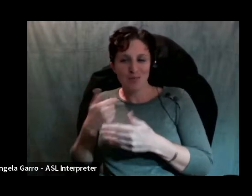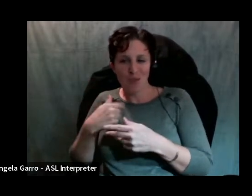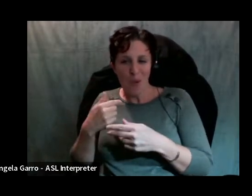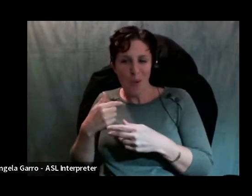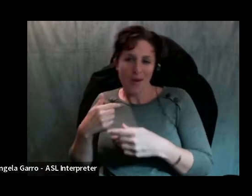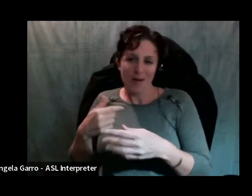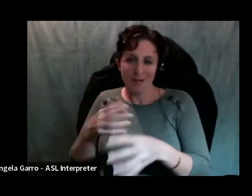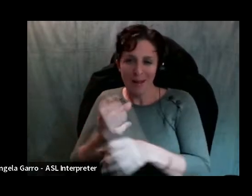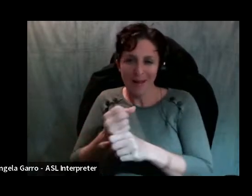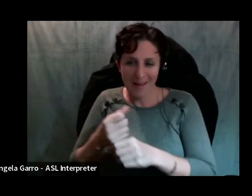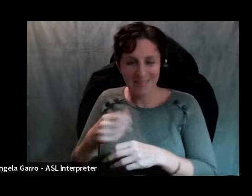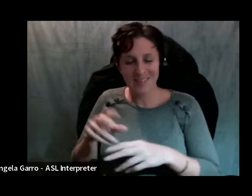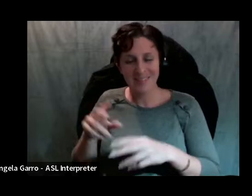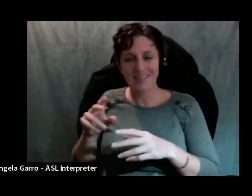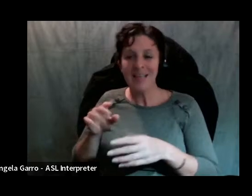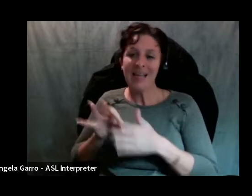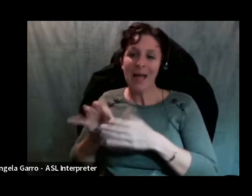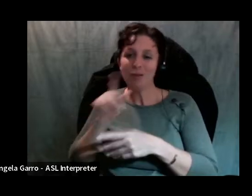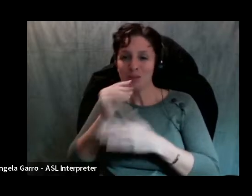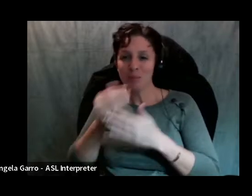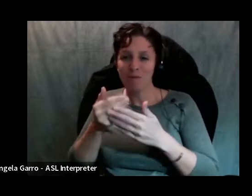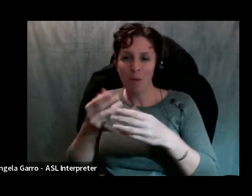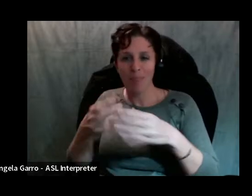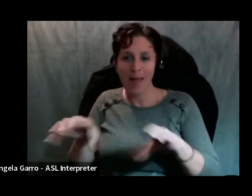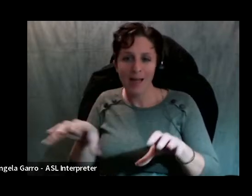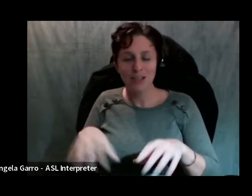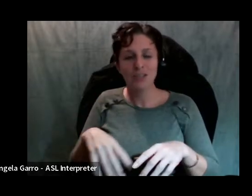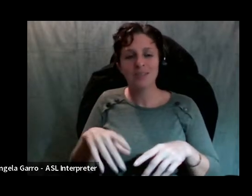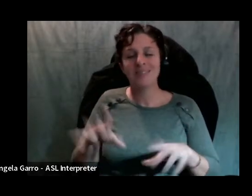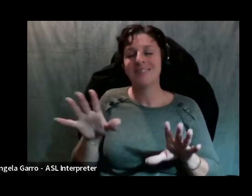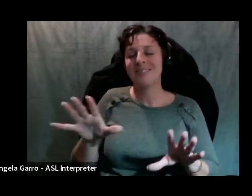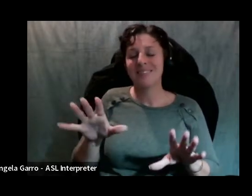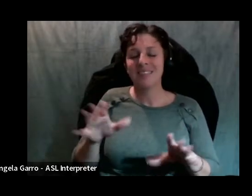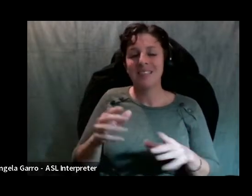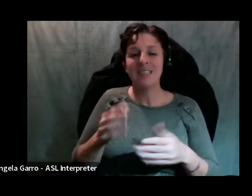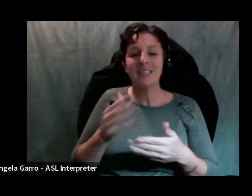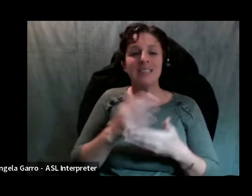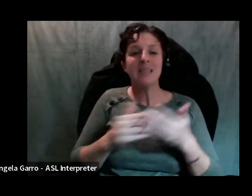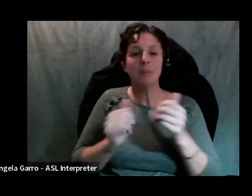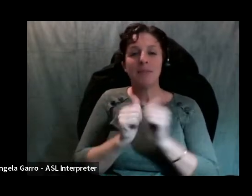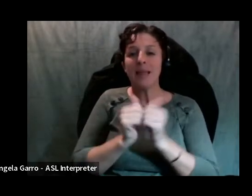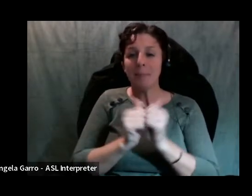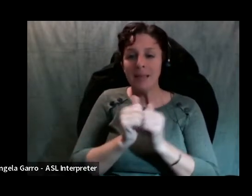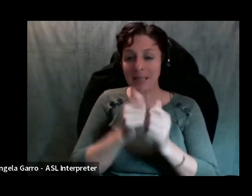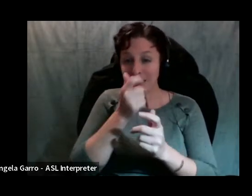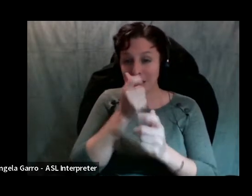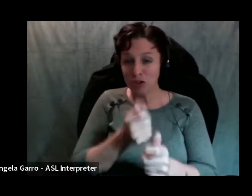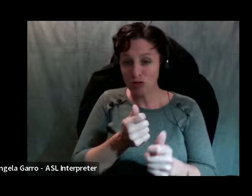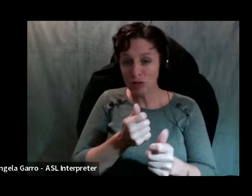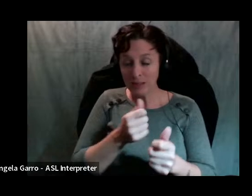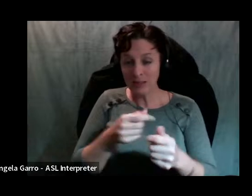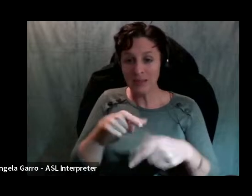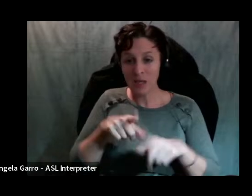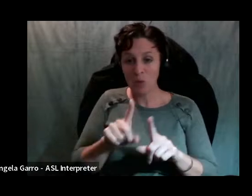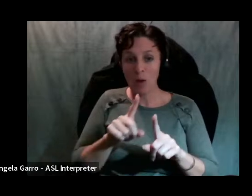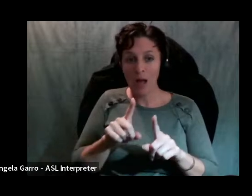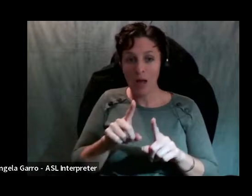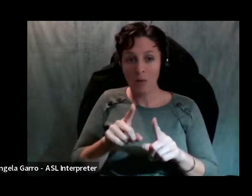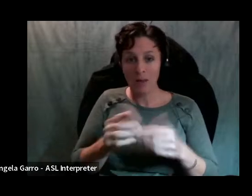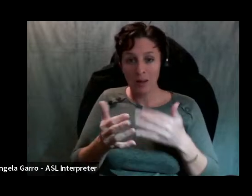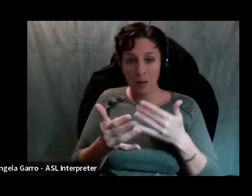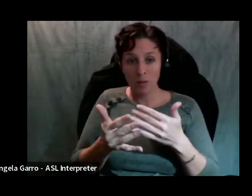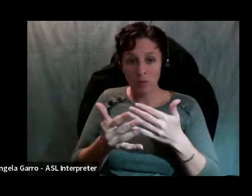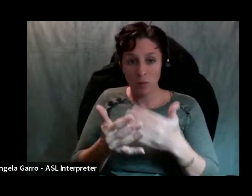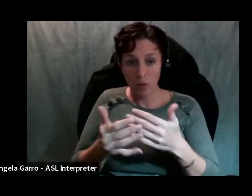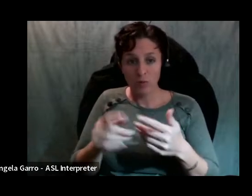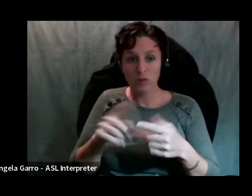of I appreciate the question, Trustee Chavez. I think some of the competing interests as we get closer and closer toward